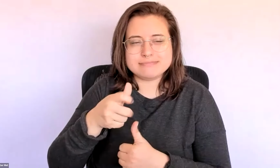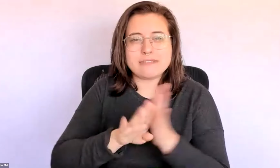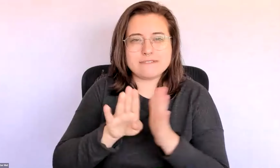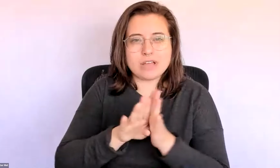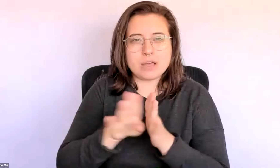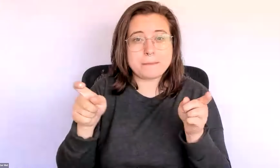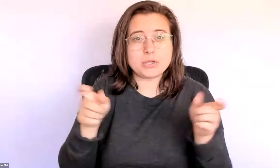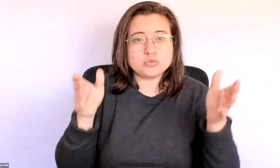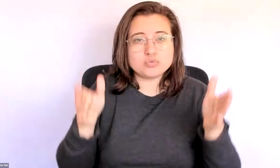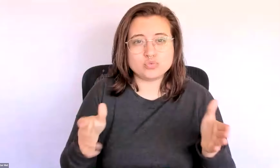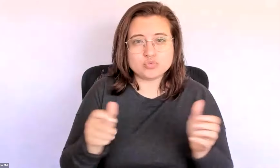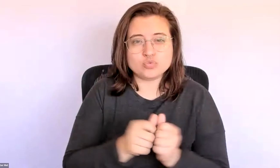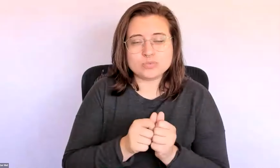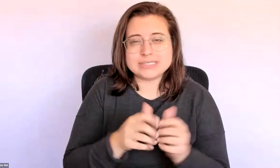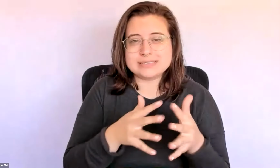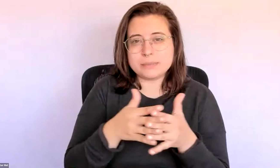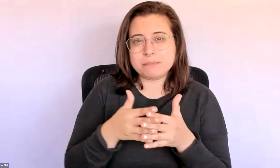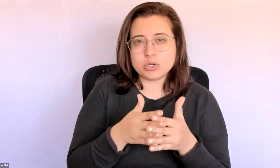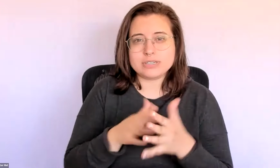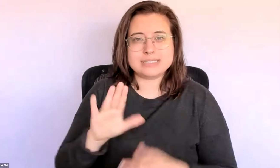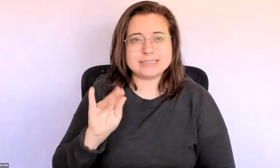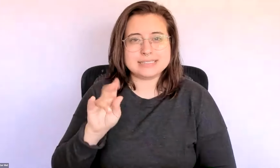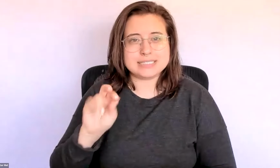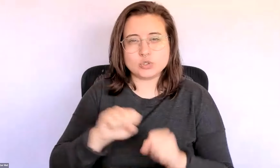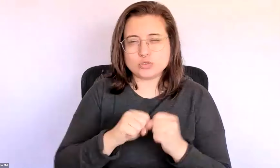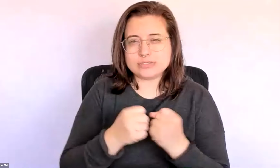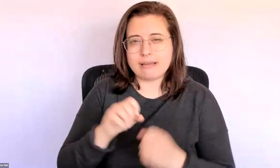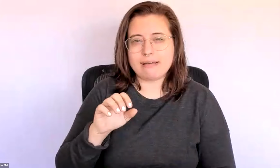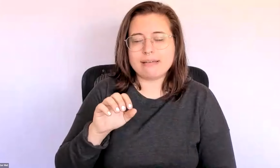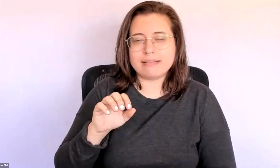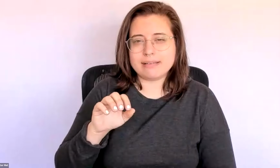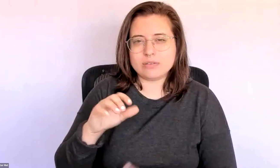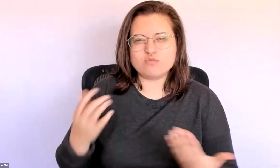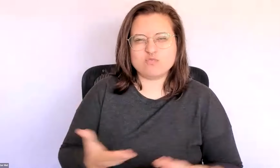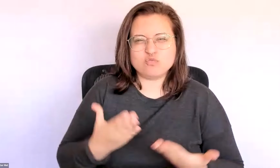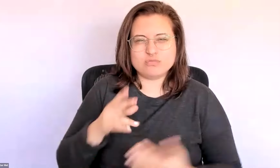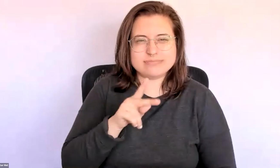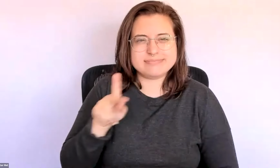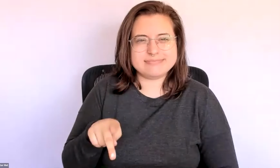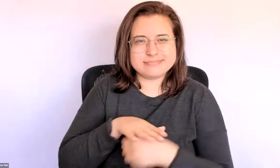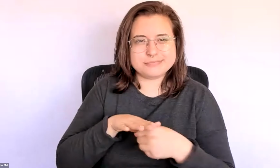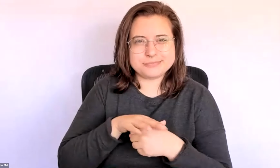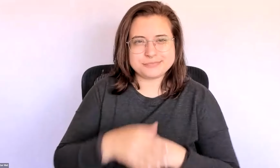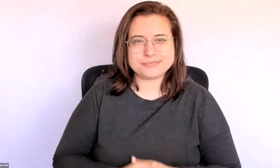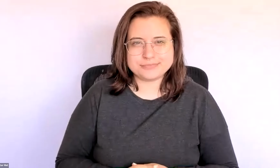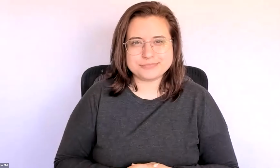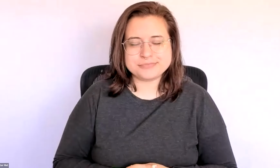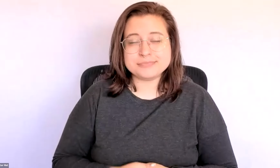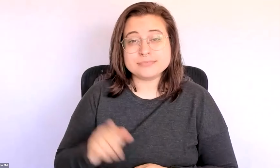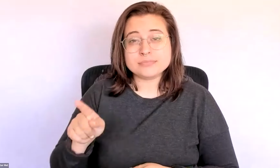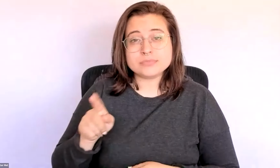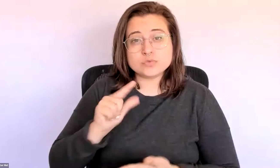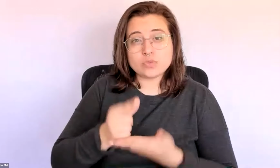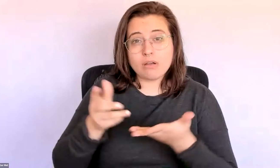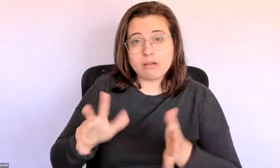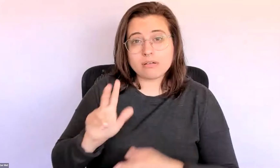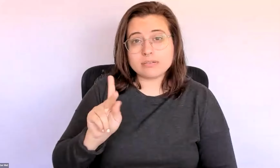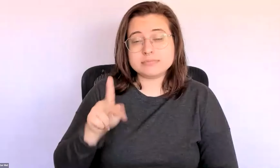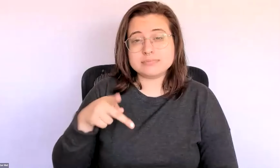Manager with the American Cancer Society right here in the greater Philadelphia area. She graduated from Penn